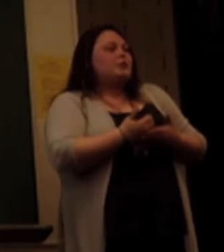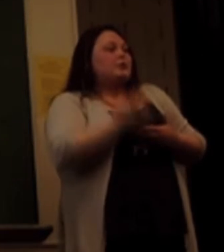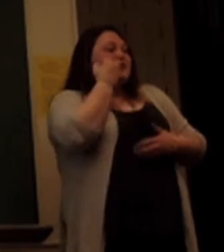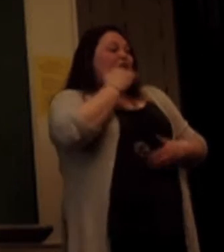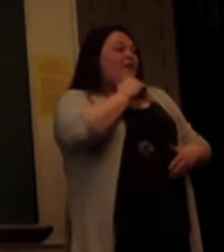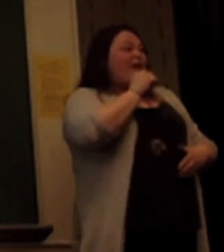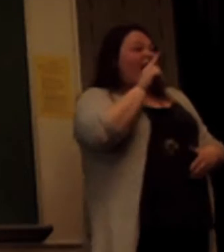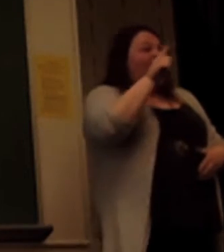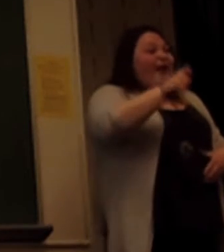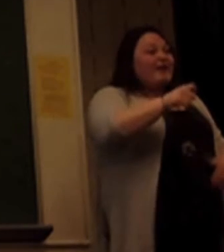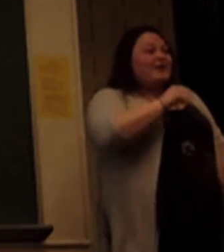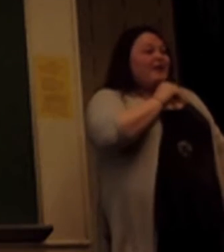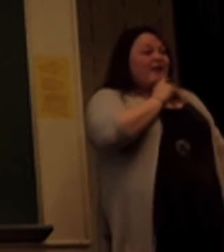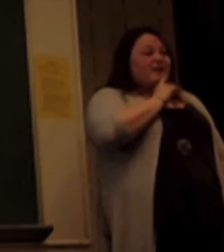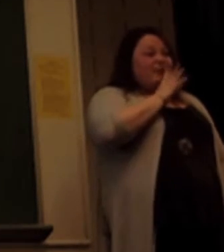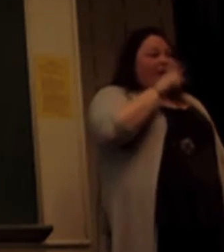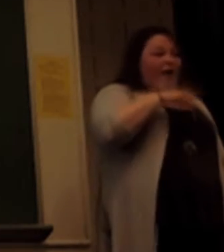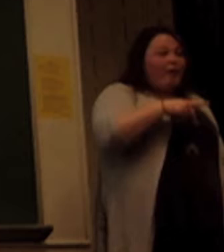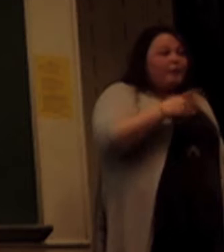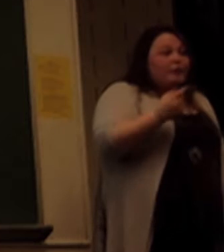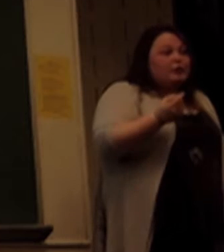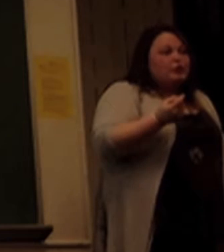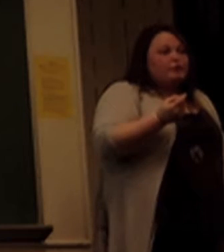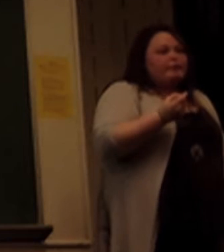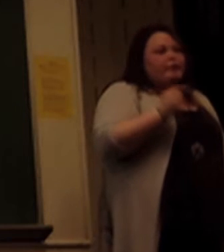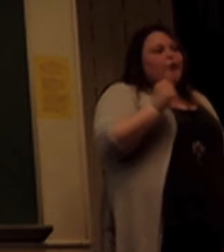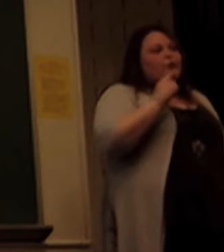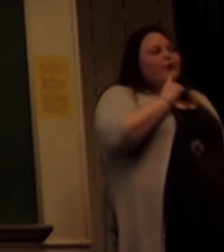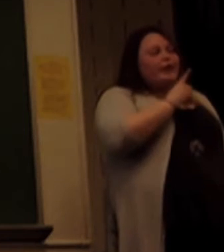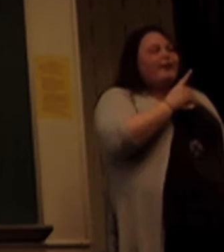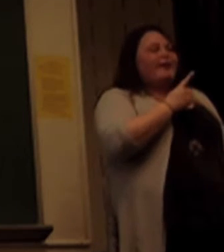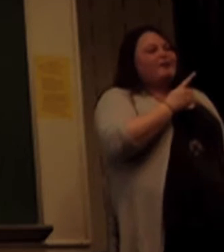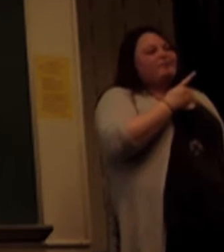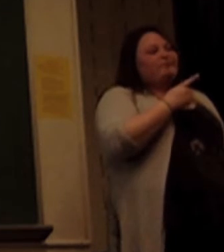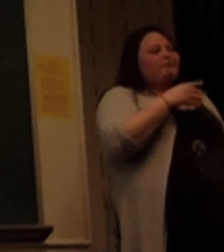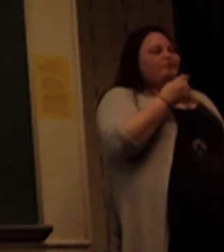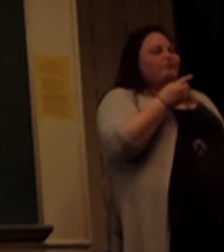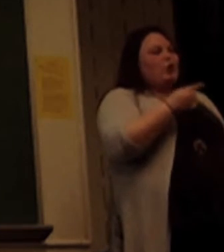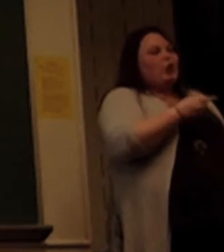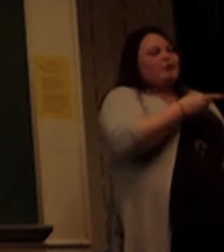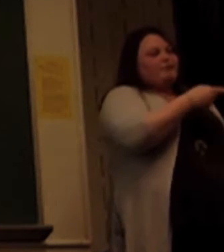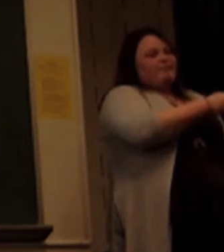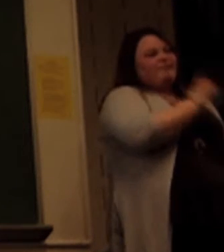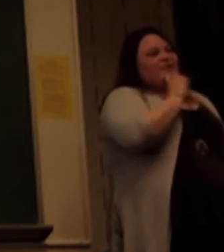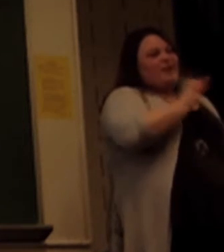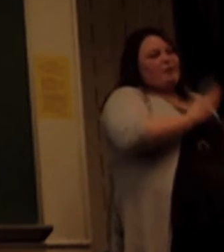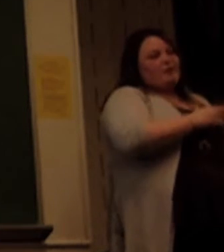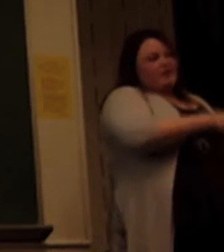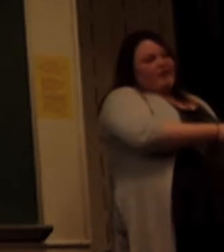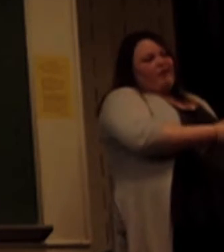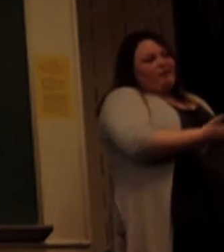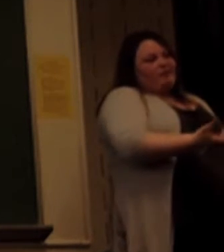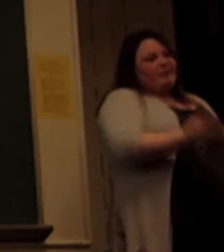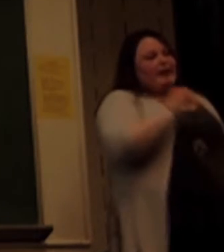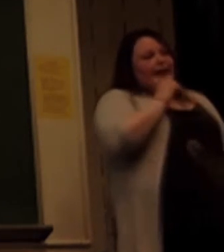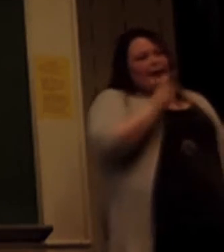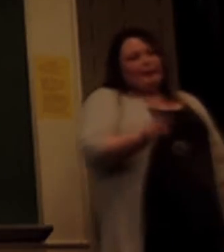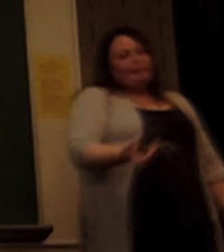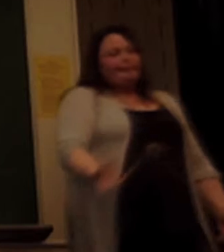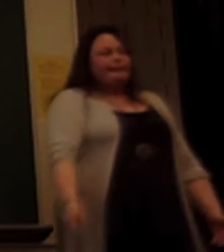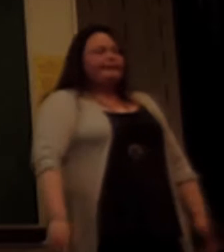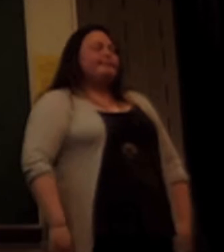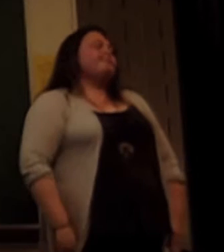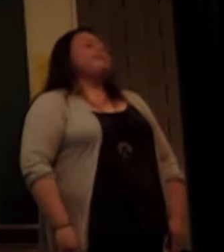So keep that in mind. And then consumers have their preferences, so don't take it personally. I have one person who requested not to have me because they knew I